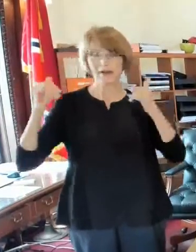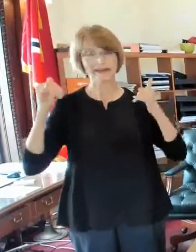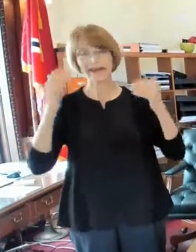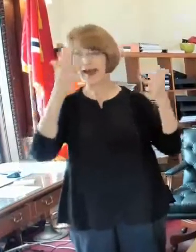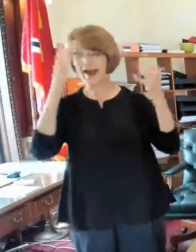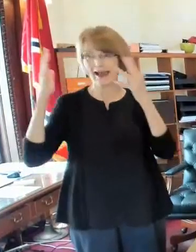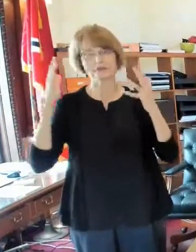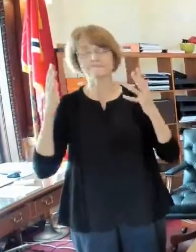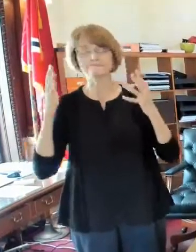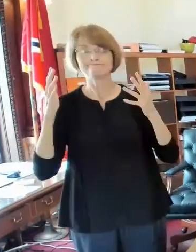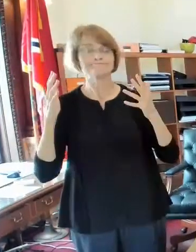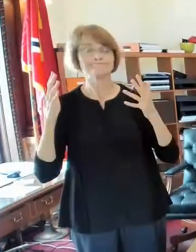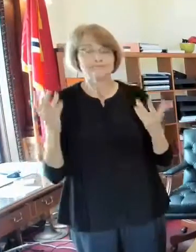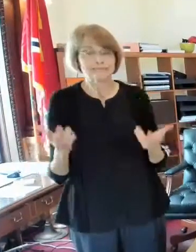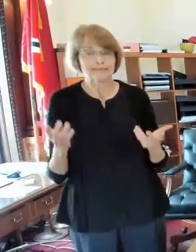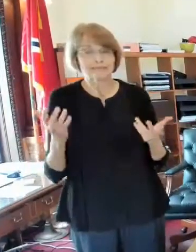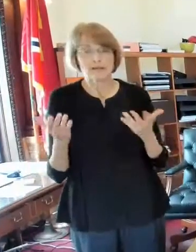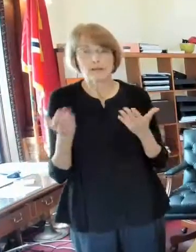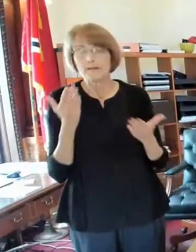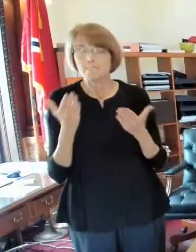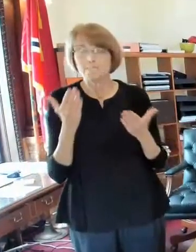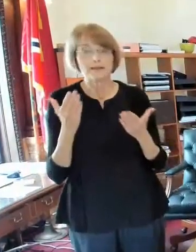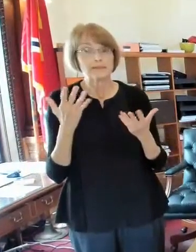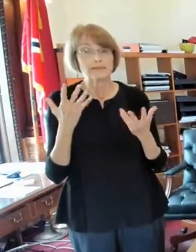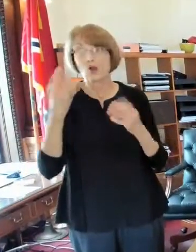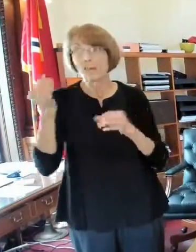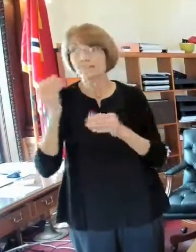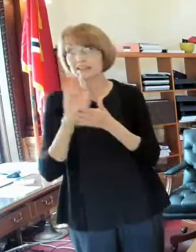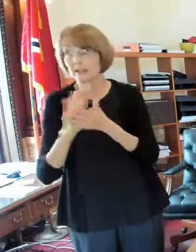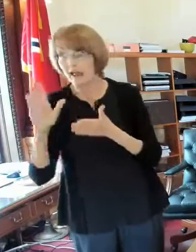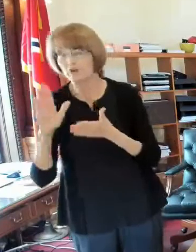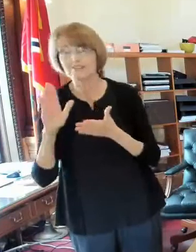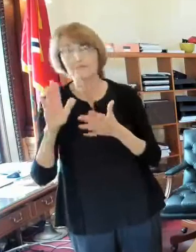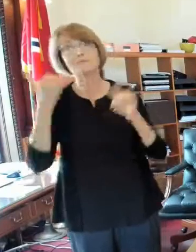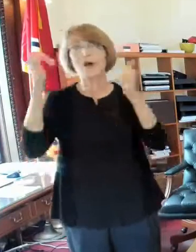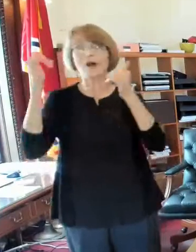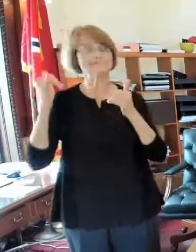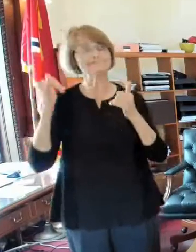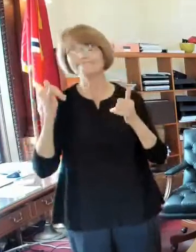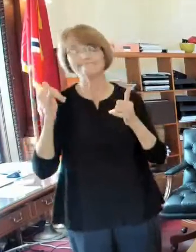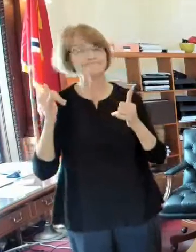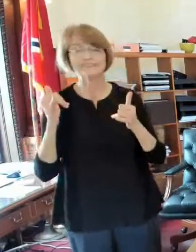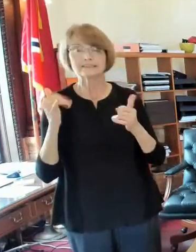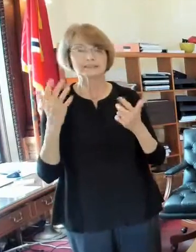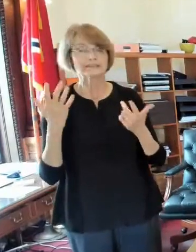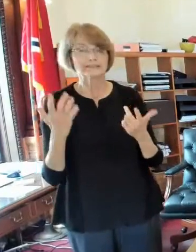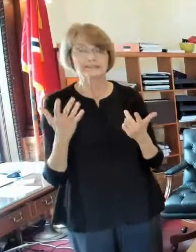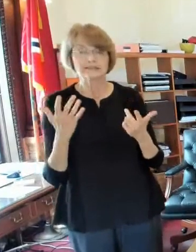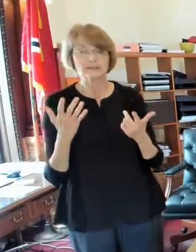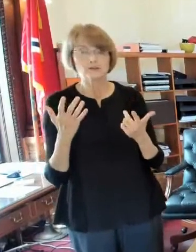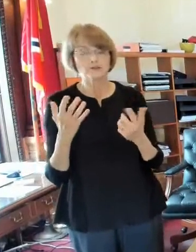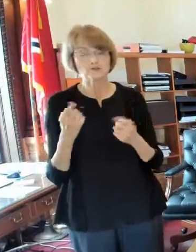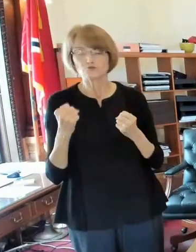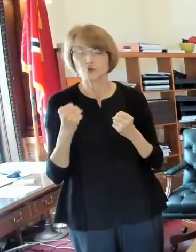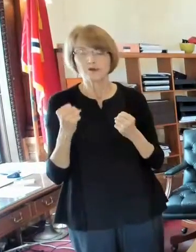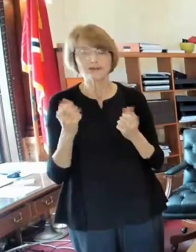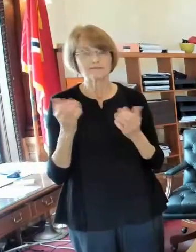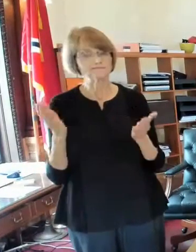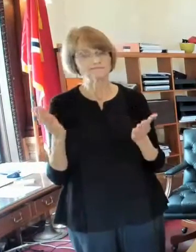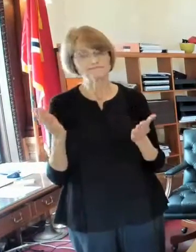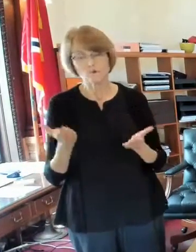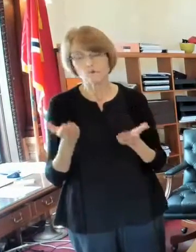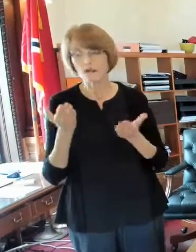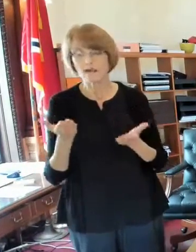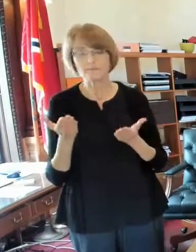is, you know, or maybe as they go off to school, but it's really something that we are very strongly recommending that you keep